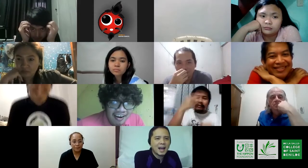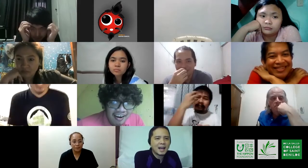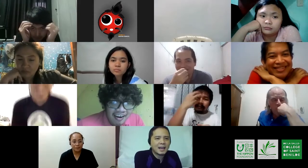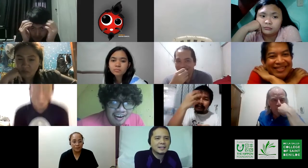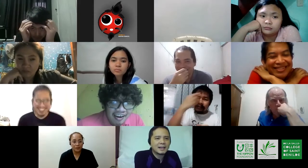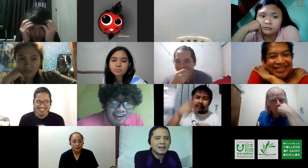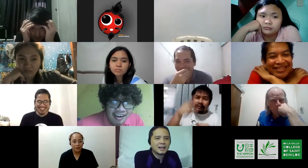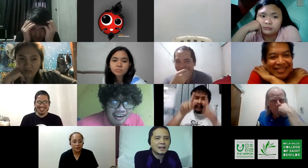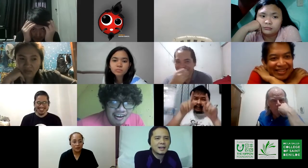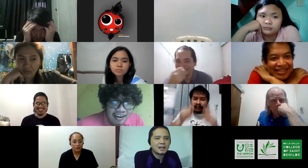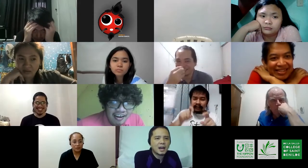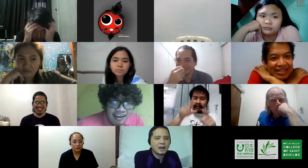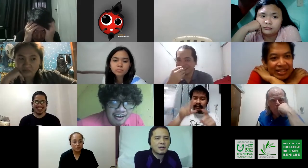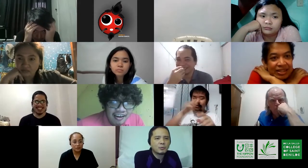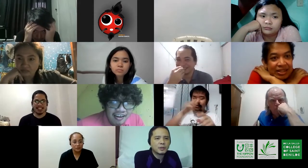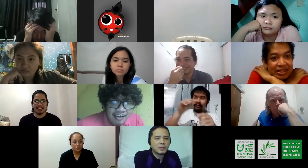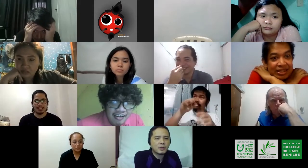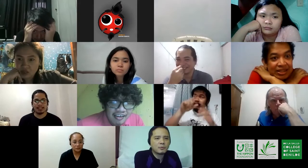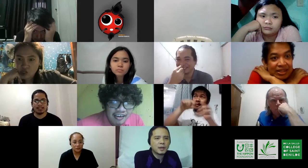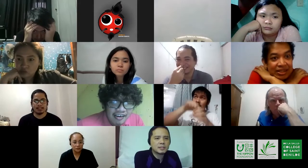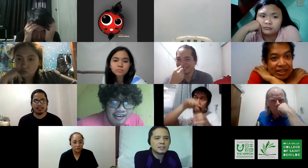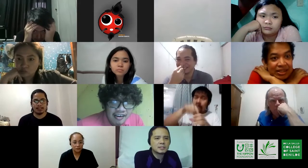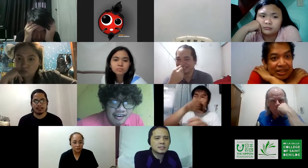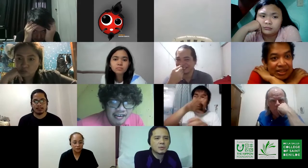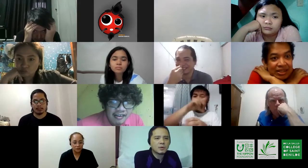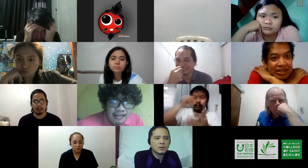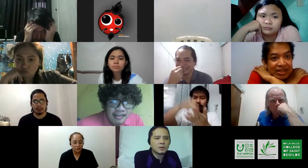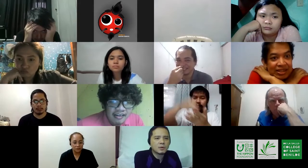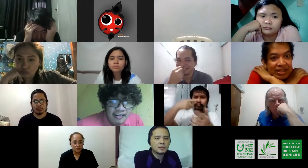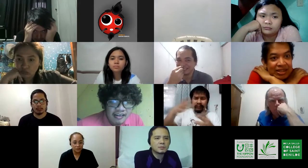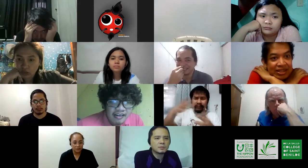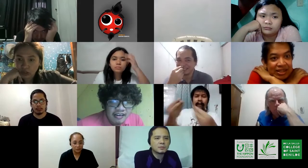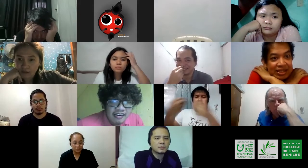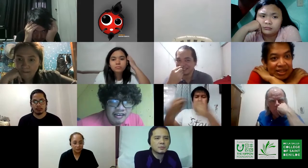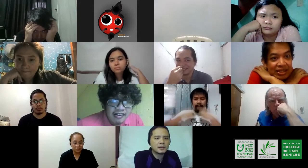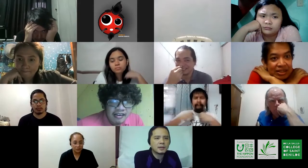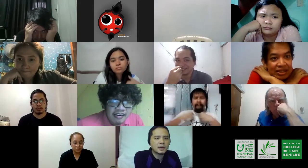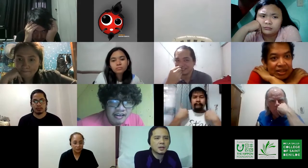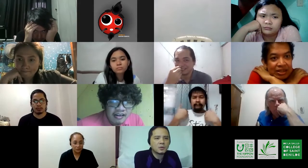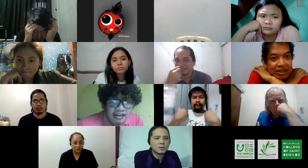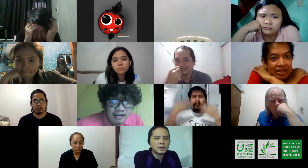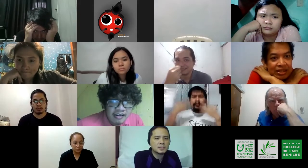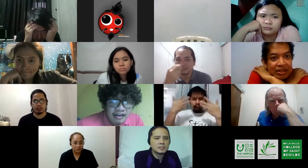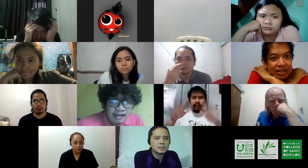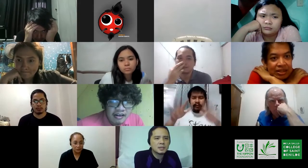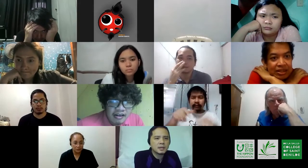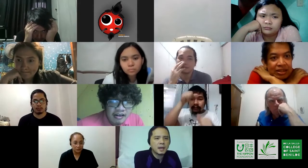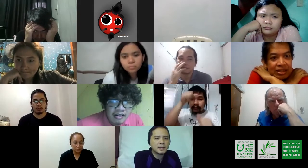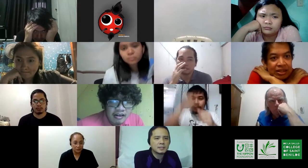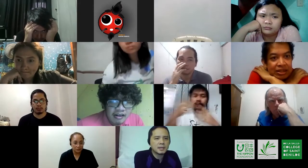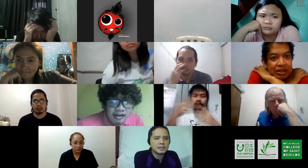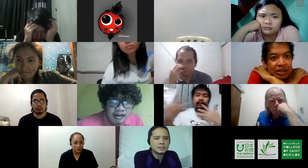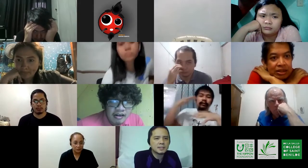And with Ray's comment, we had a quiz and a test that